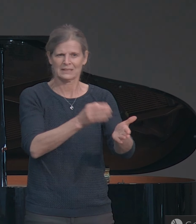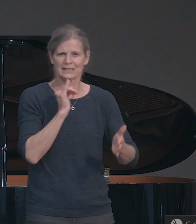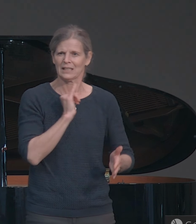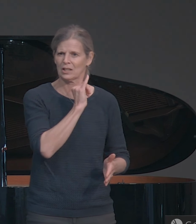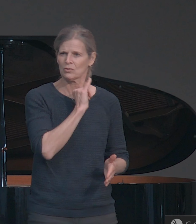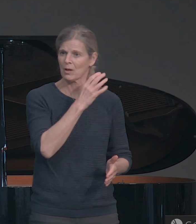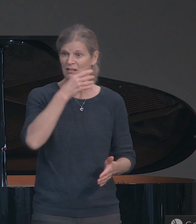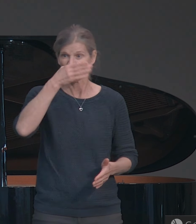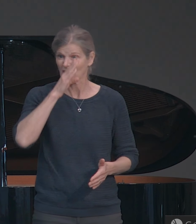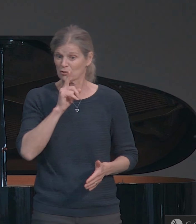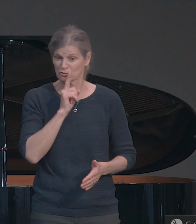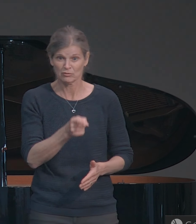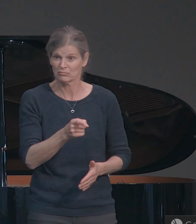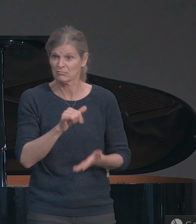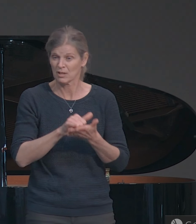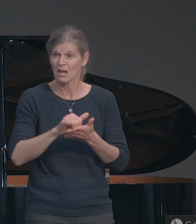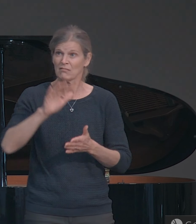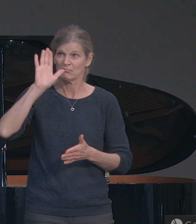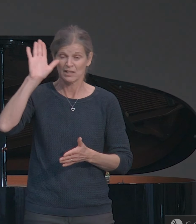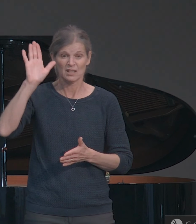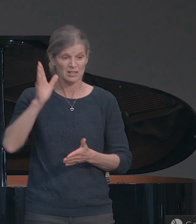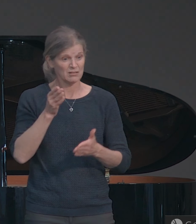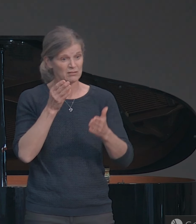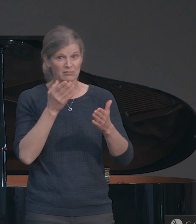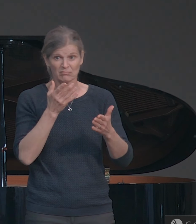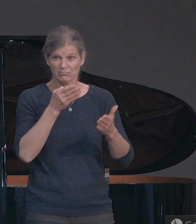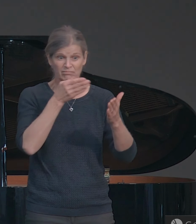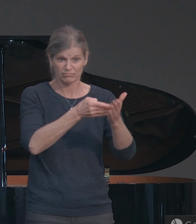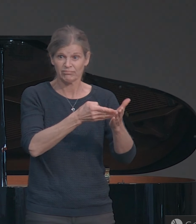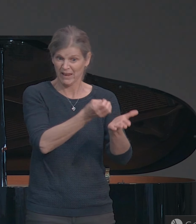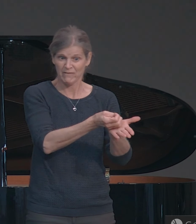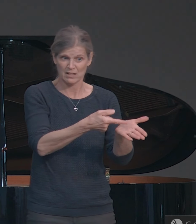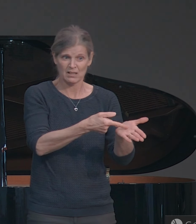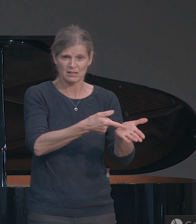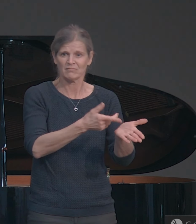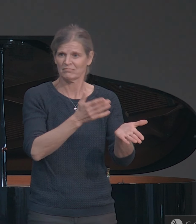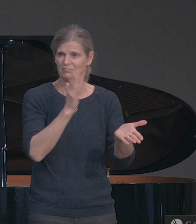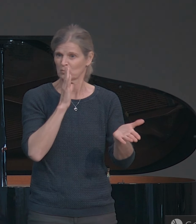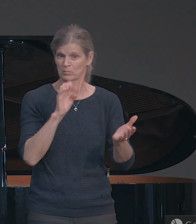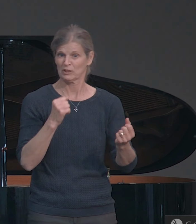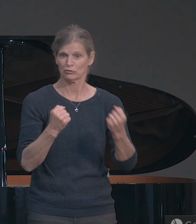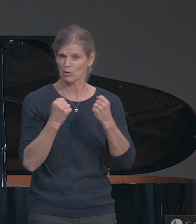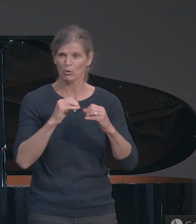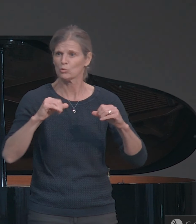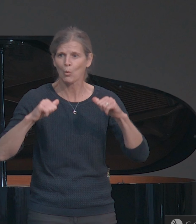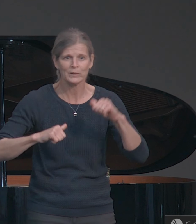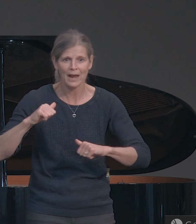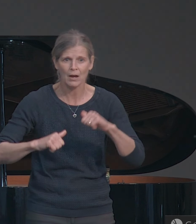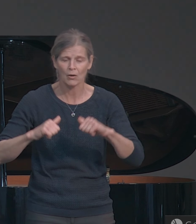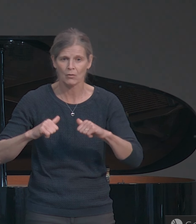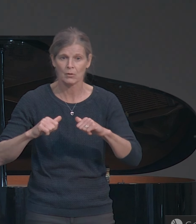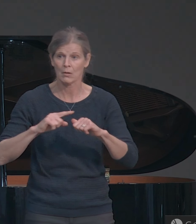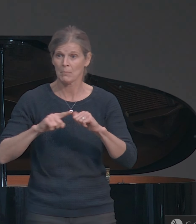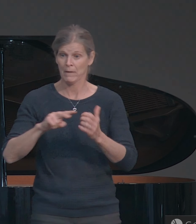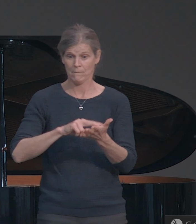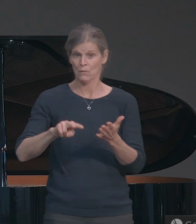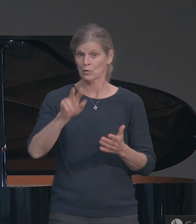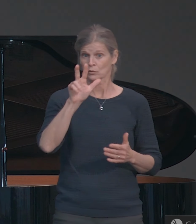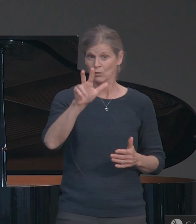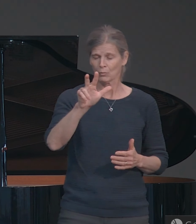And God is certain that his indictment will be held up by these witnesses. He has no doubt of it. But verse 3